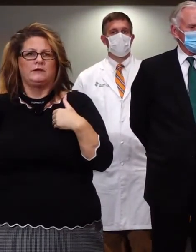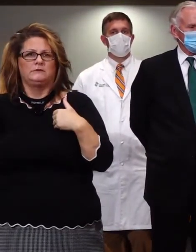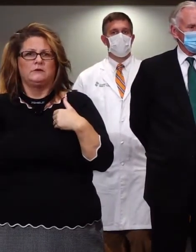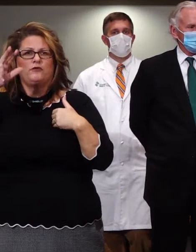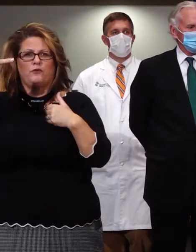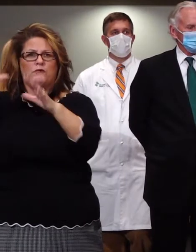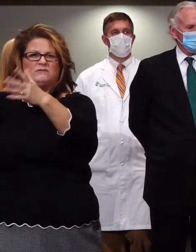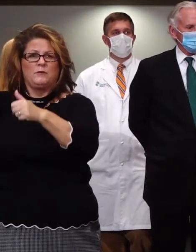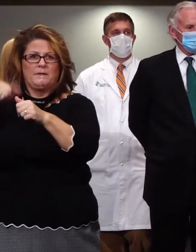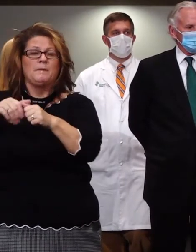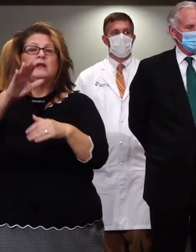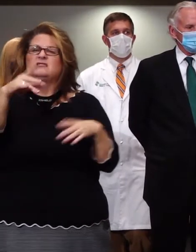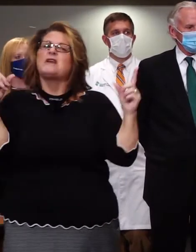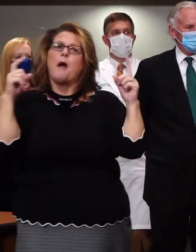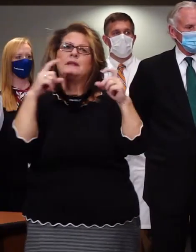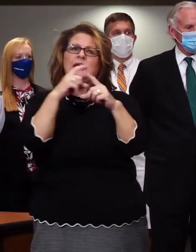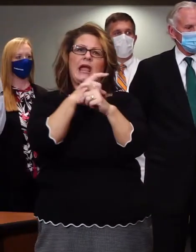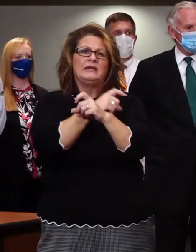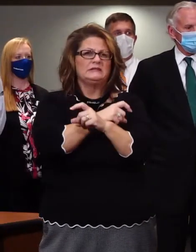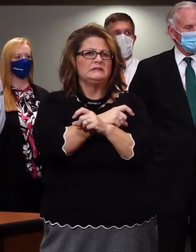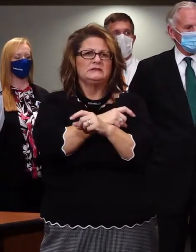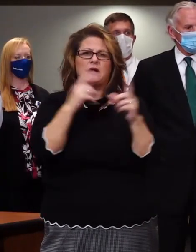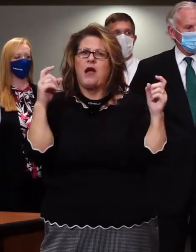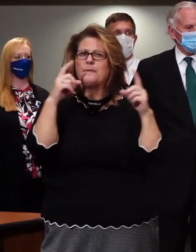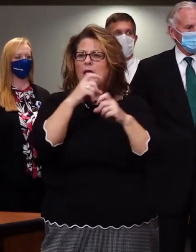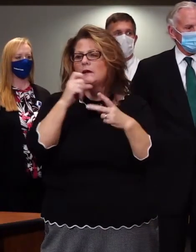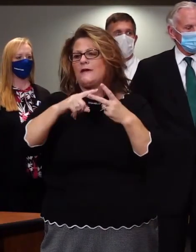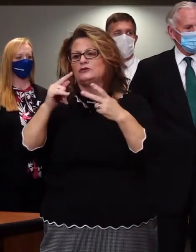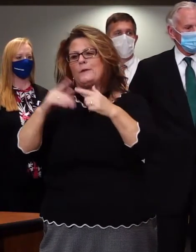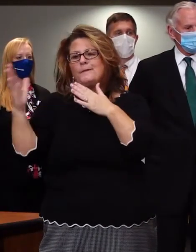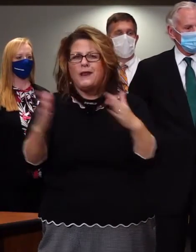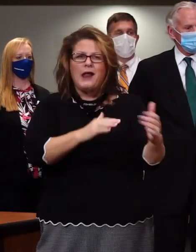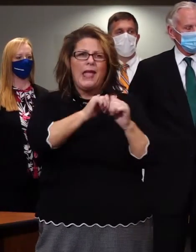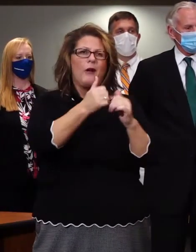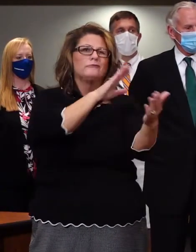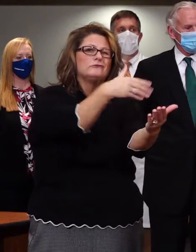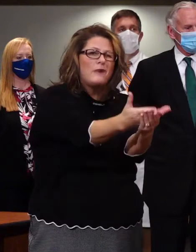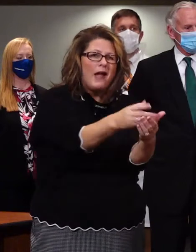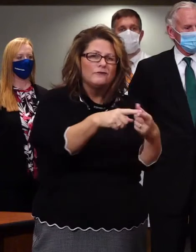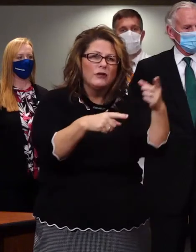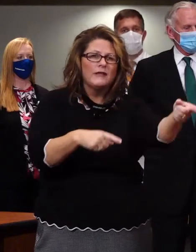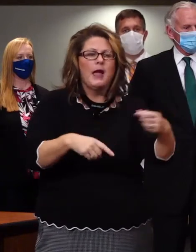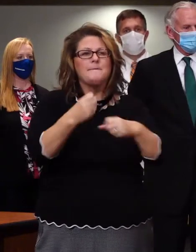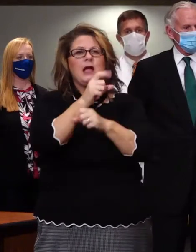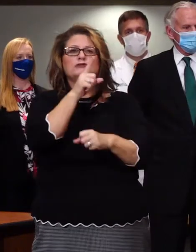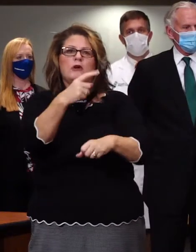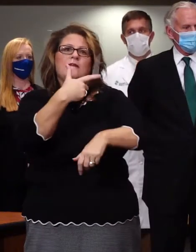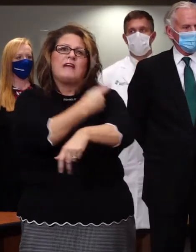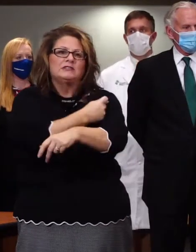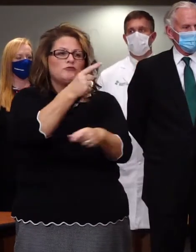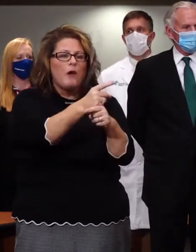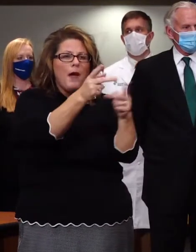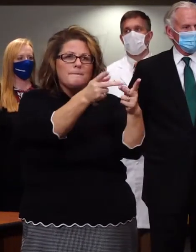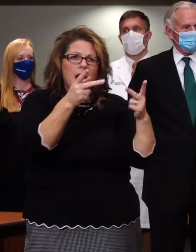out are somewhat complex. It involves the distribution plans, making sure that the vaccine is where it needs to be,